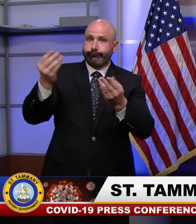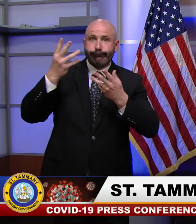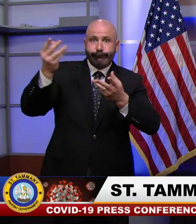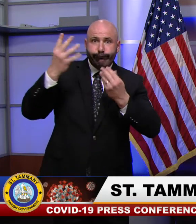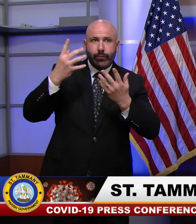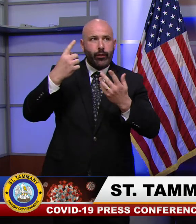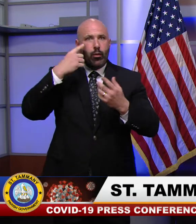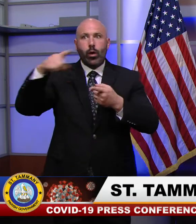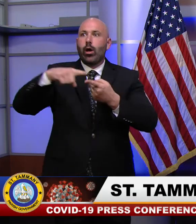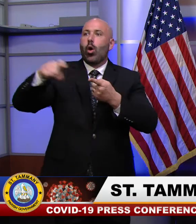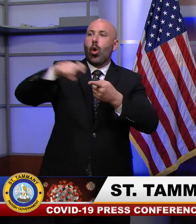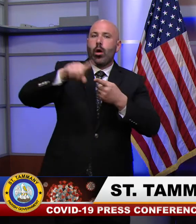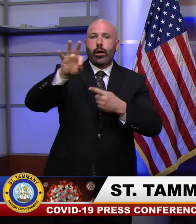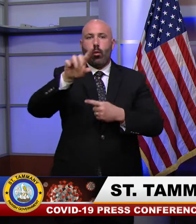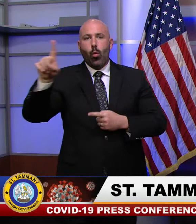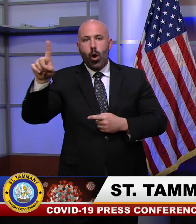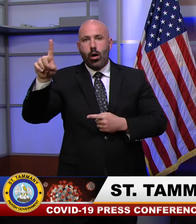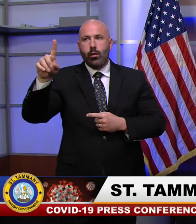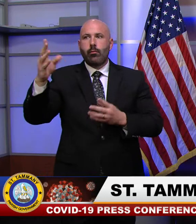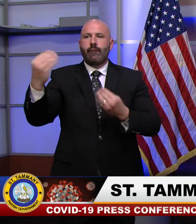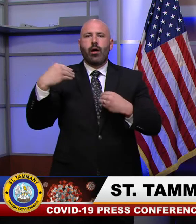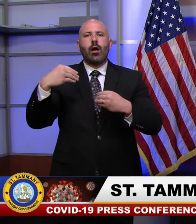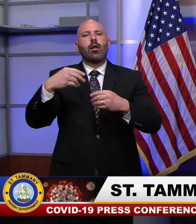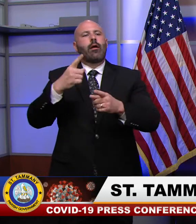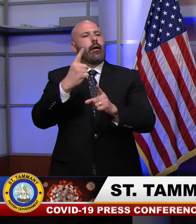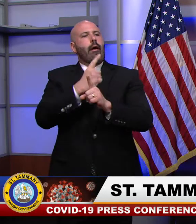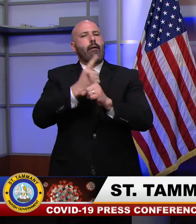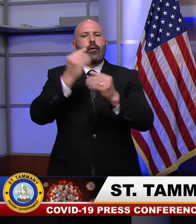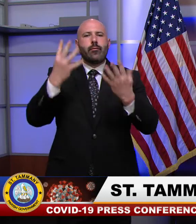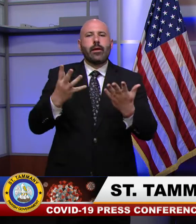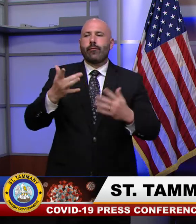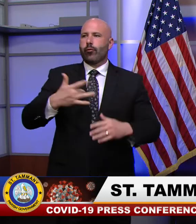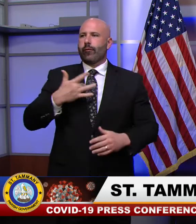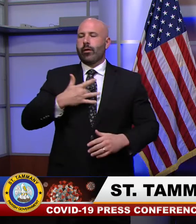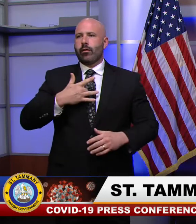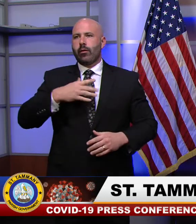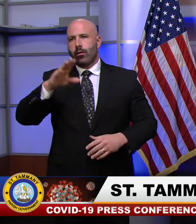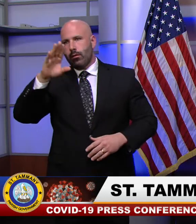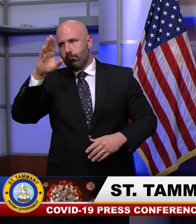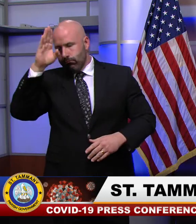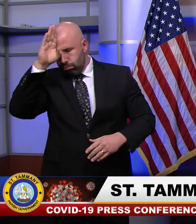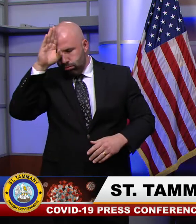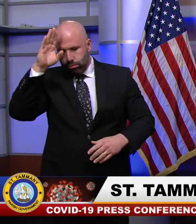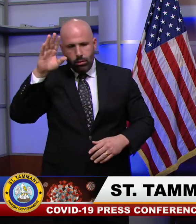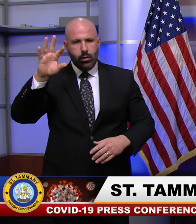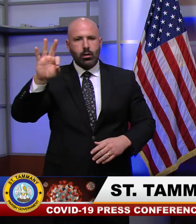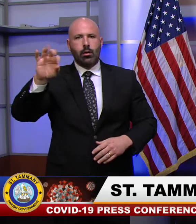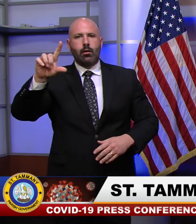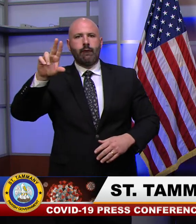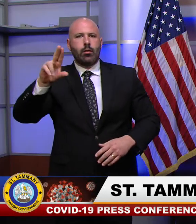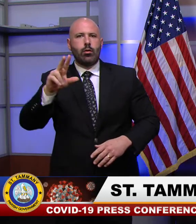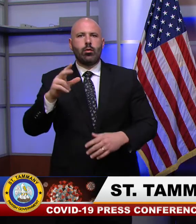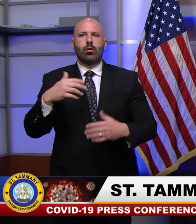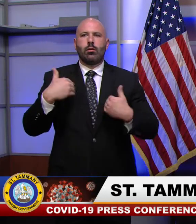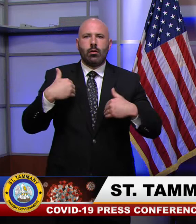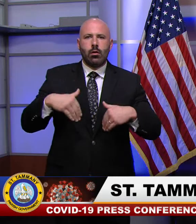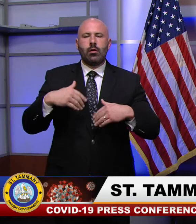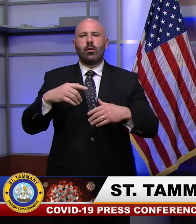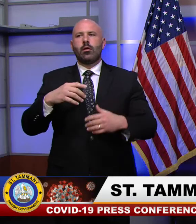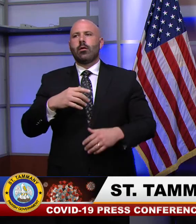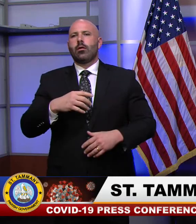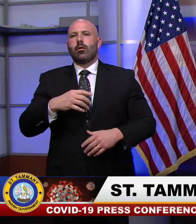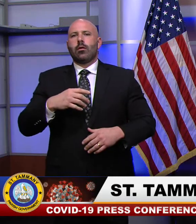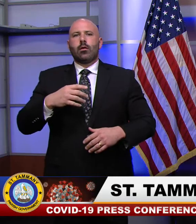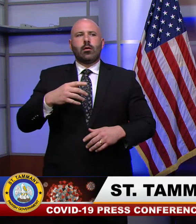provide accurate information regarding any flu-like symptoms, fever, cough,